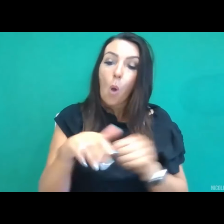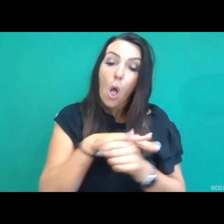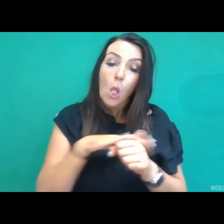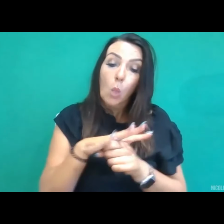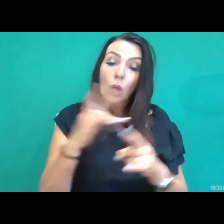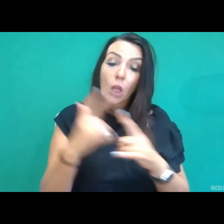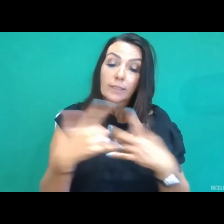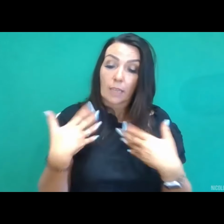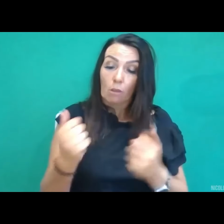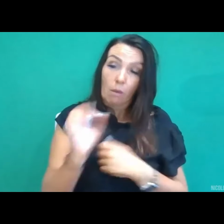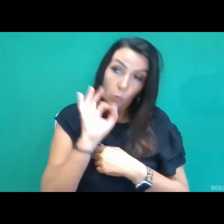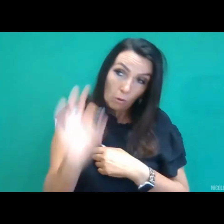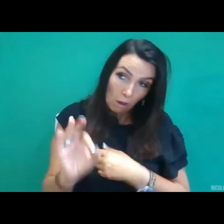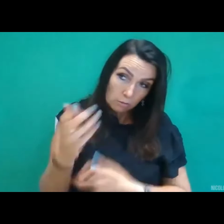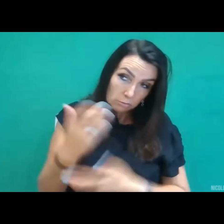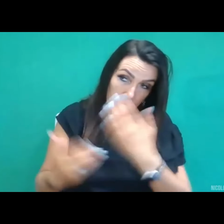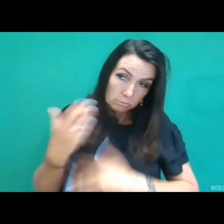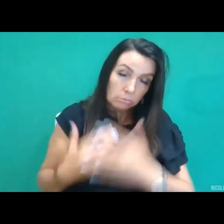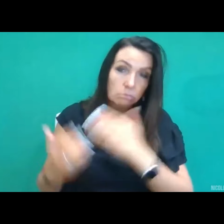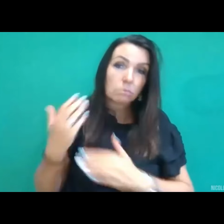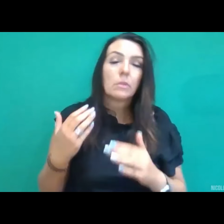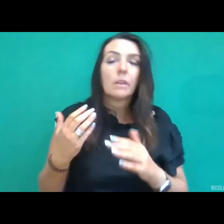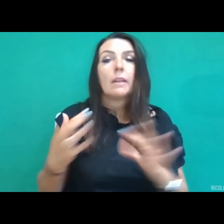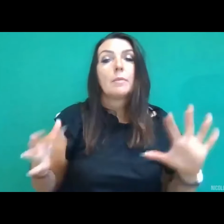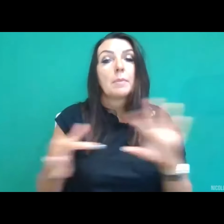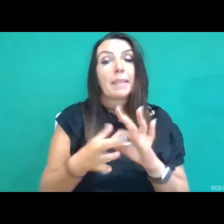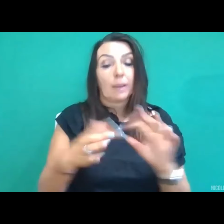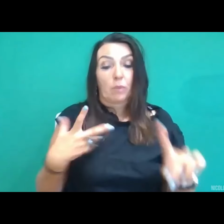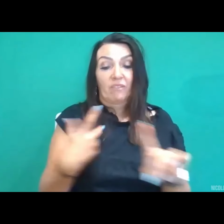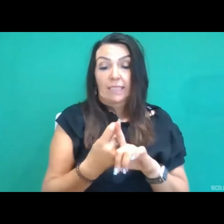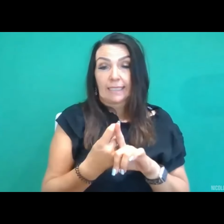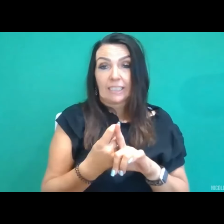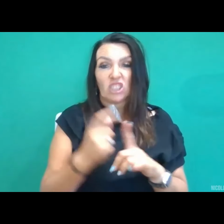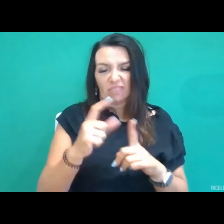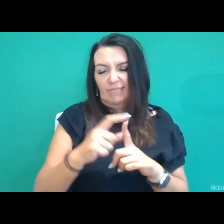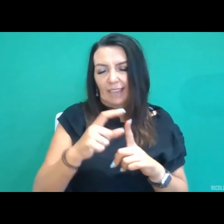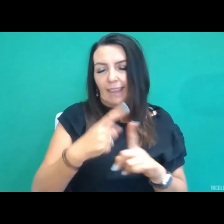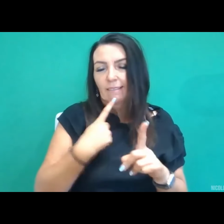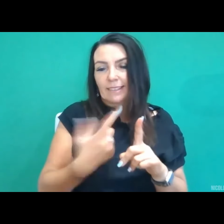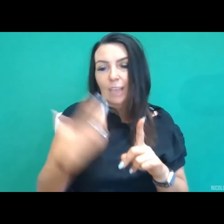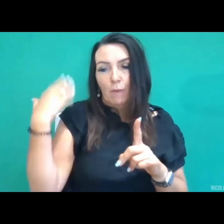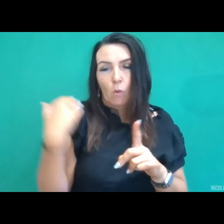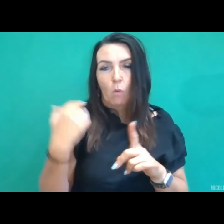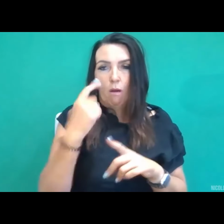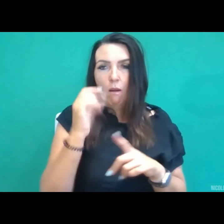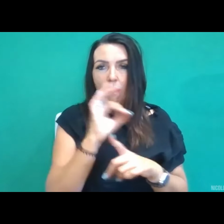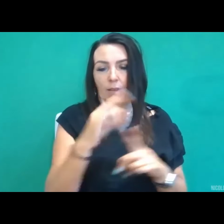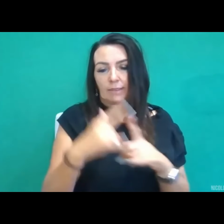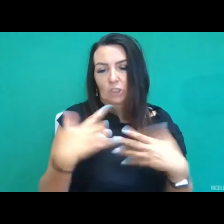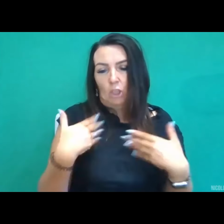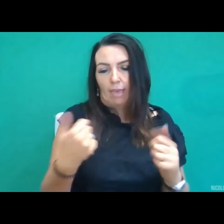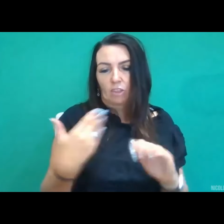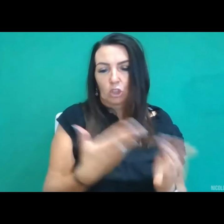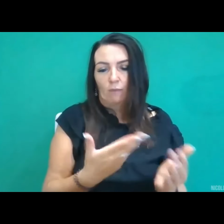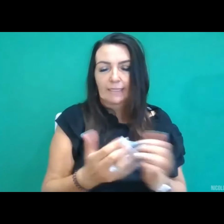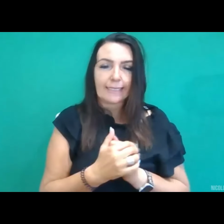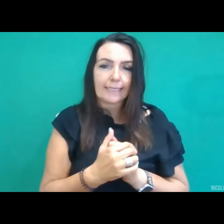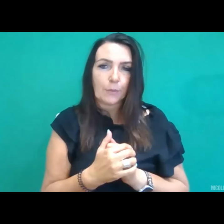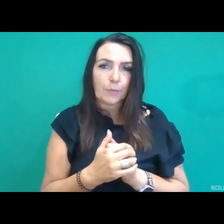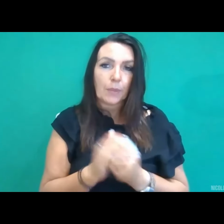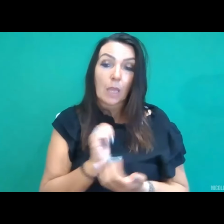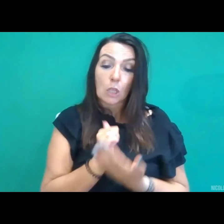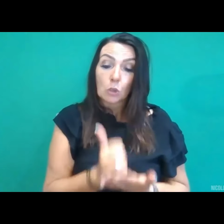services. So I'm thinking specifically in relation to vaccination that Daniela had mentioned earlier. And in terms of the support, there's the